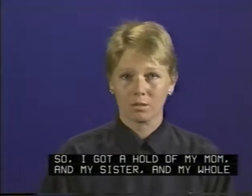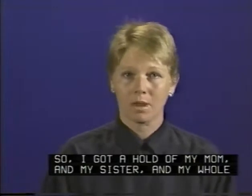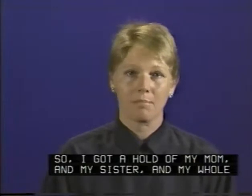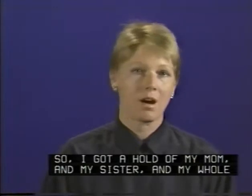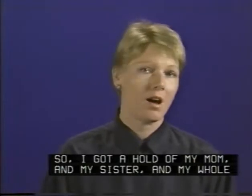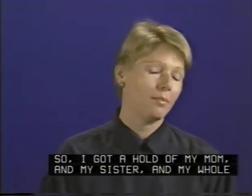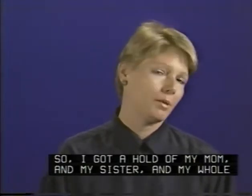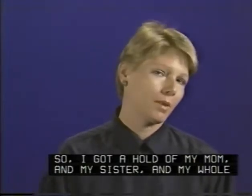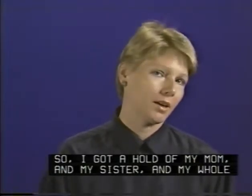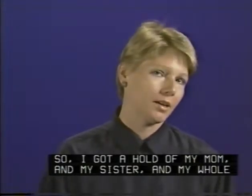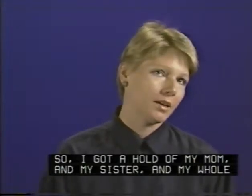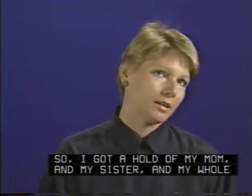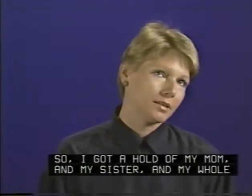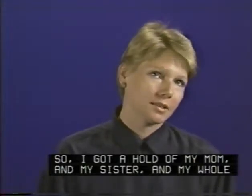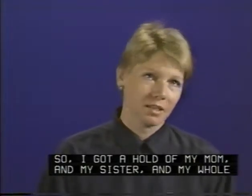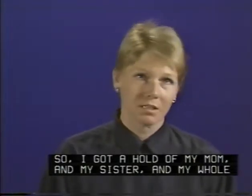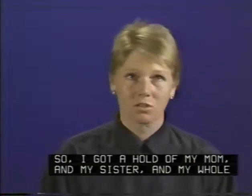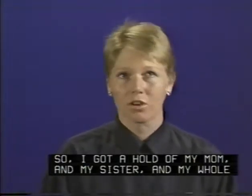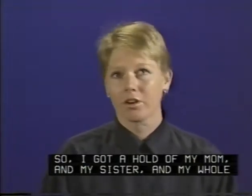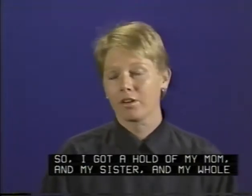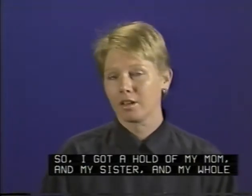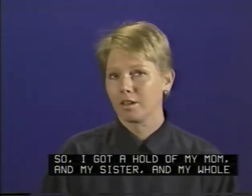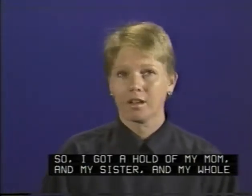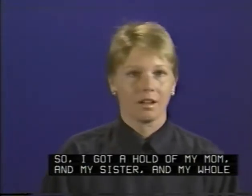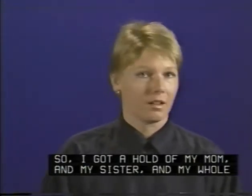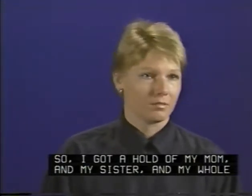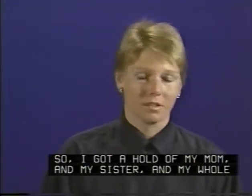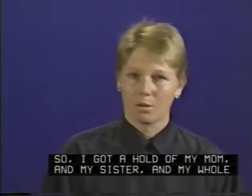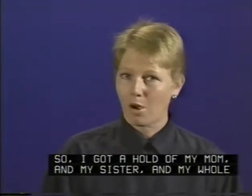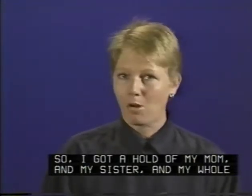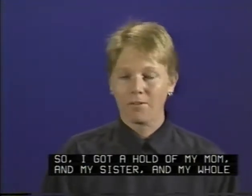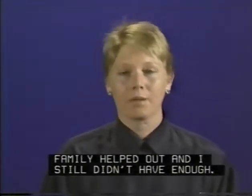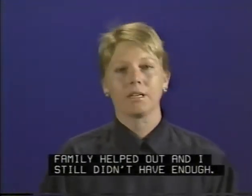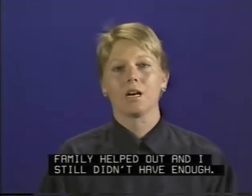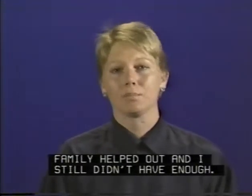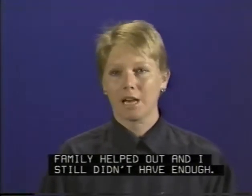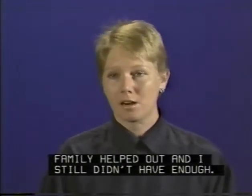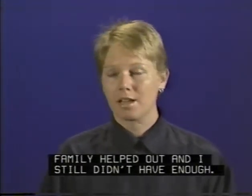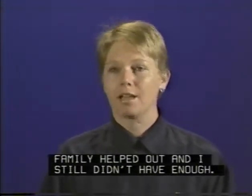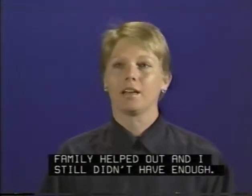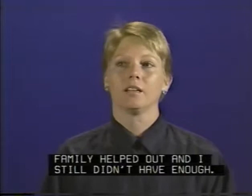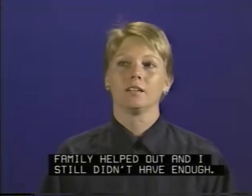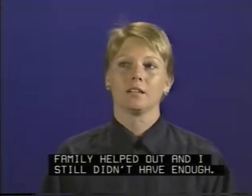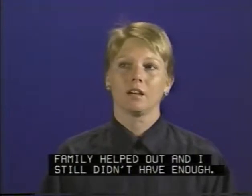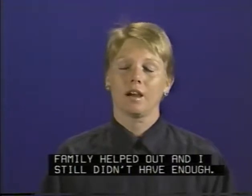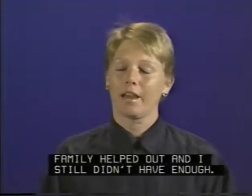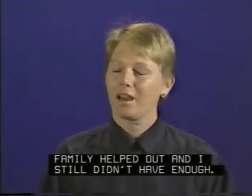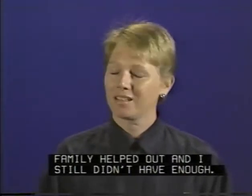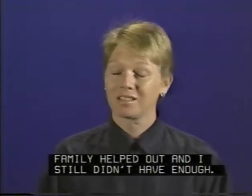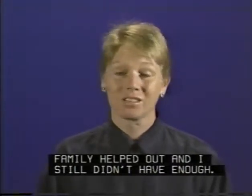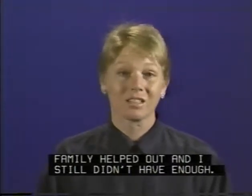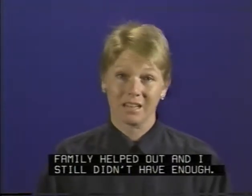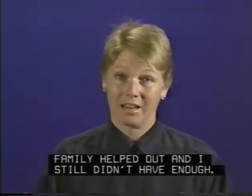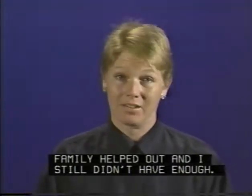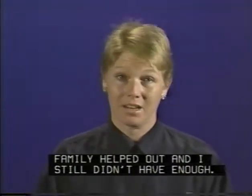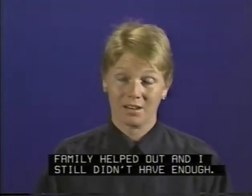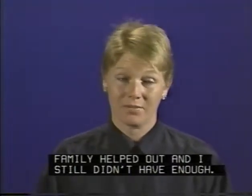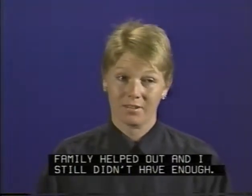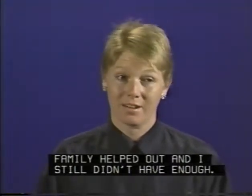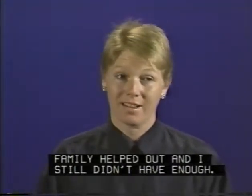of my mom and my sister, and you know, my whole family helped out, and I still didn't have enough.